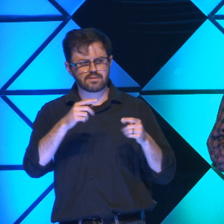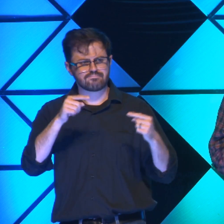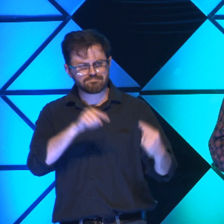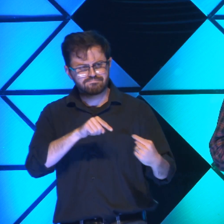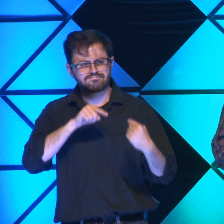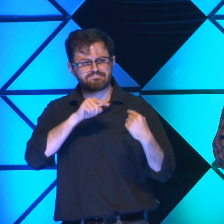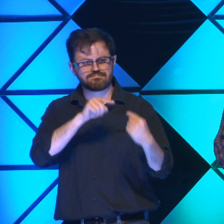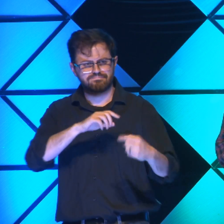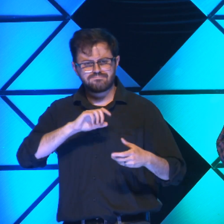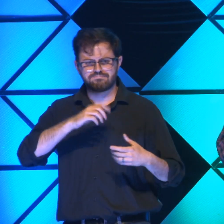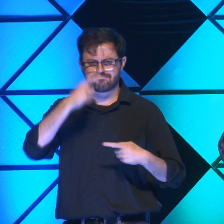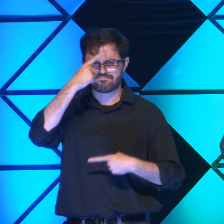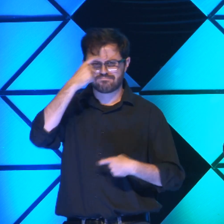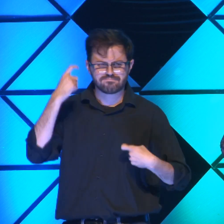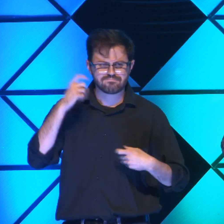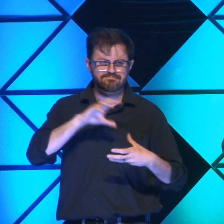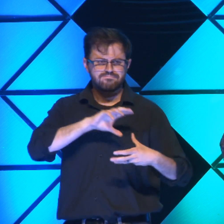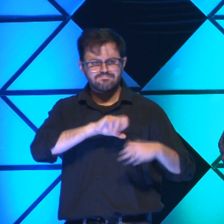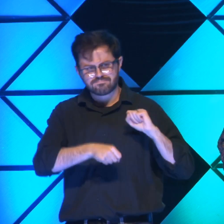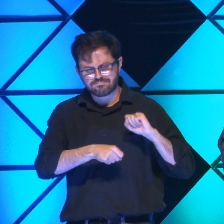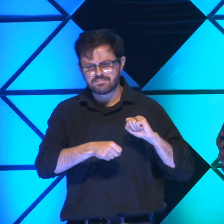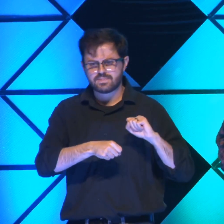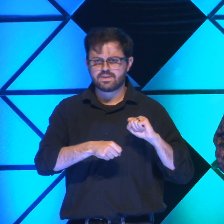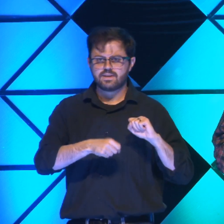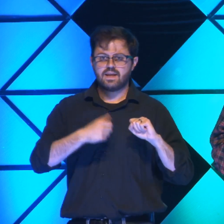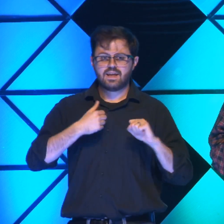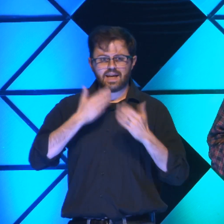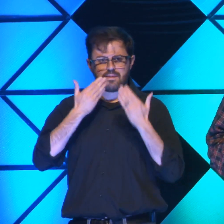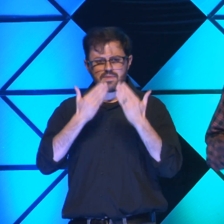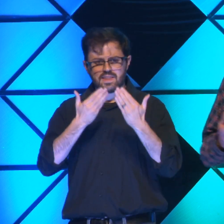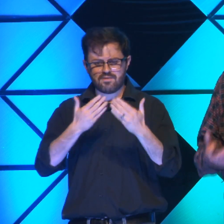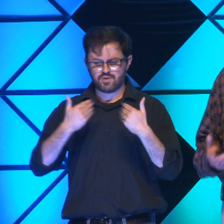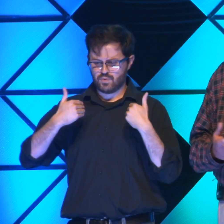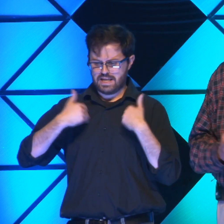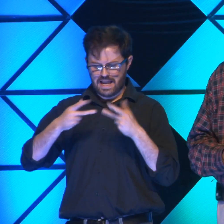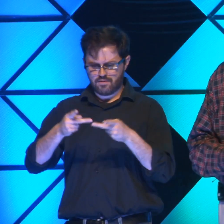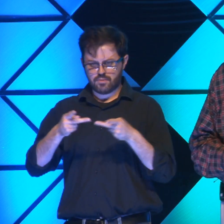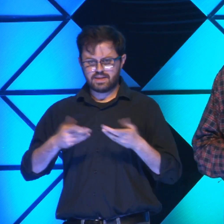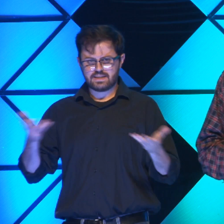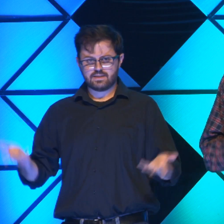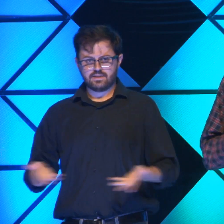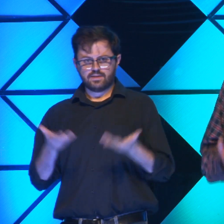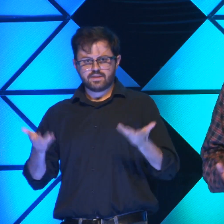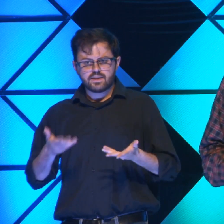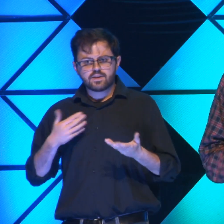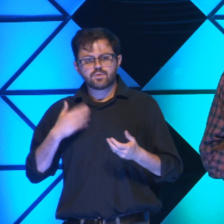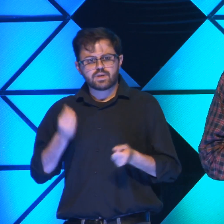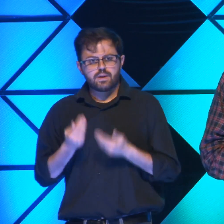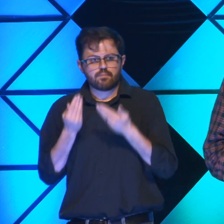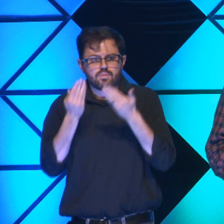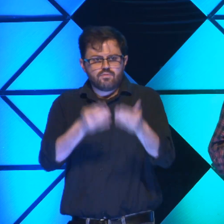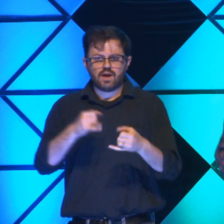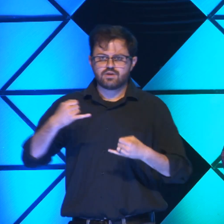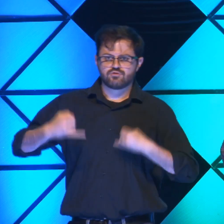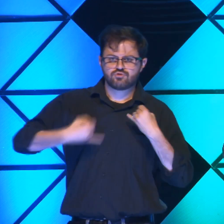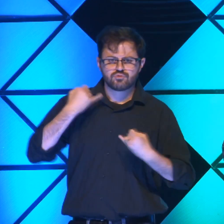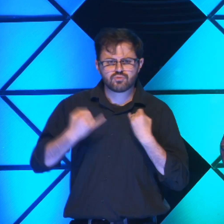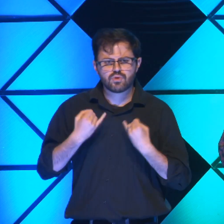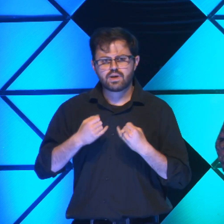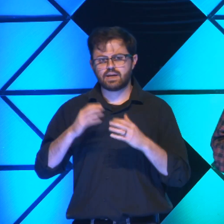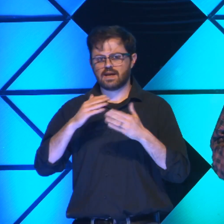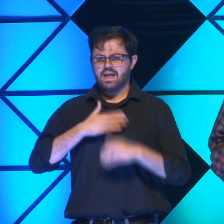I am thankful that there is a place that brings joy and happiness and community and